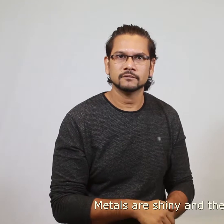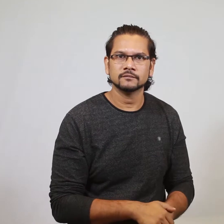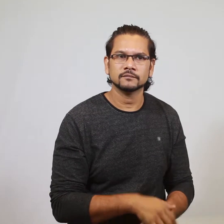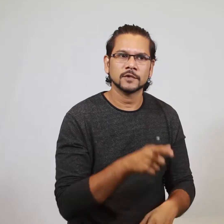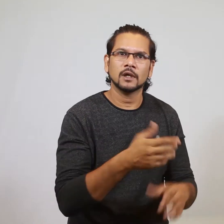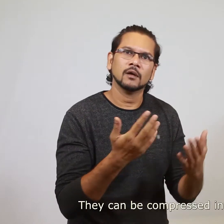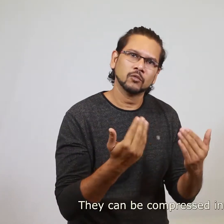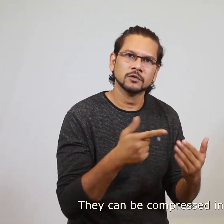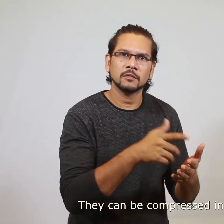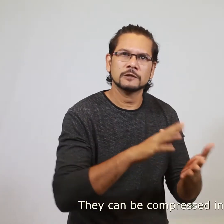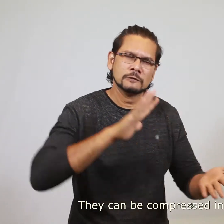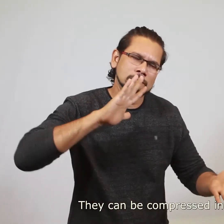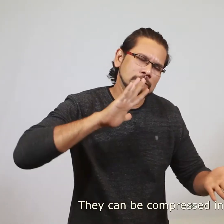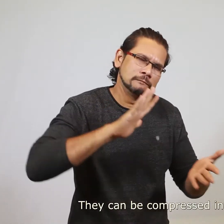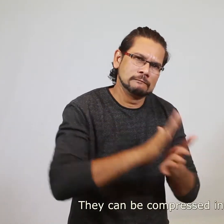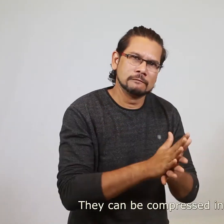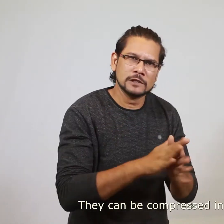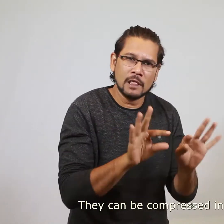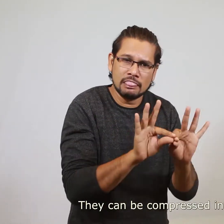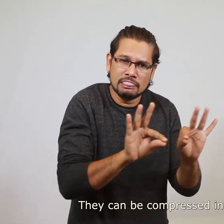They can be compressed into thin sheets.